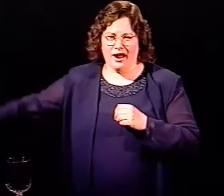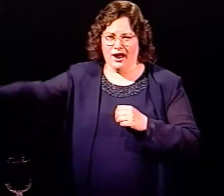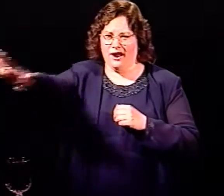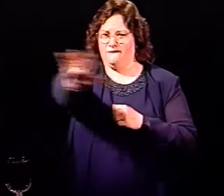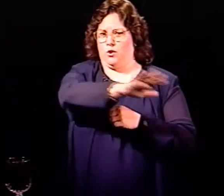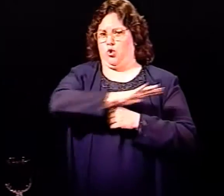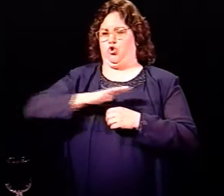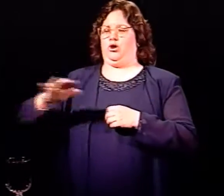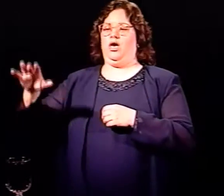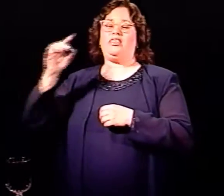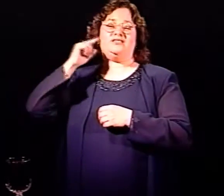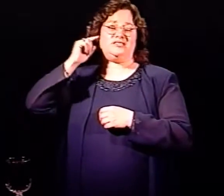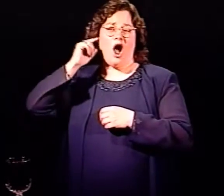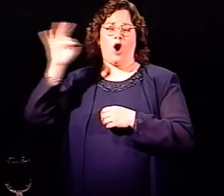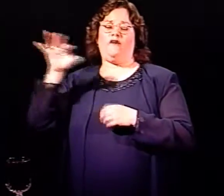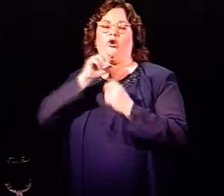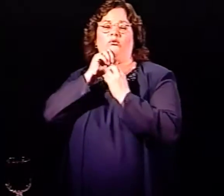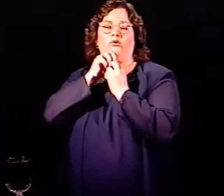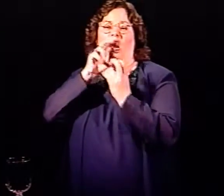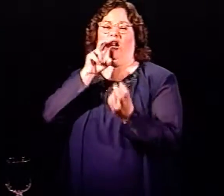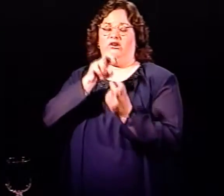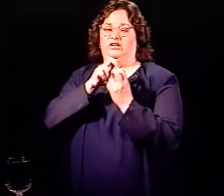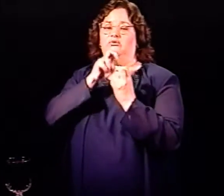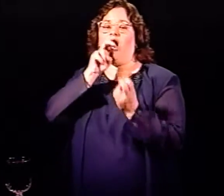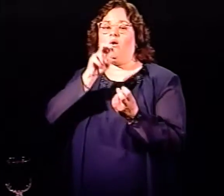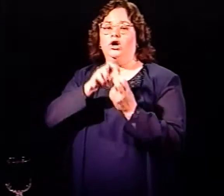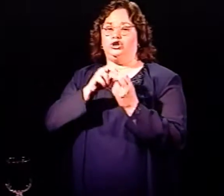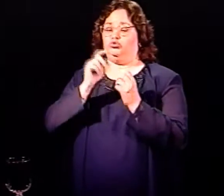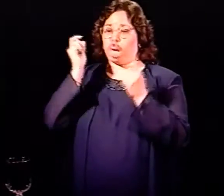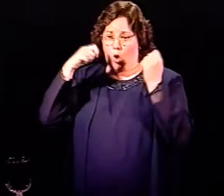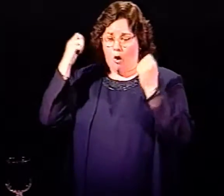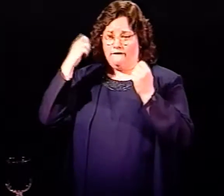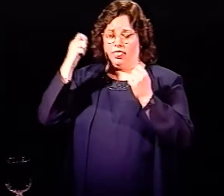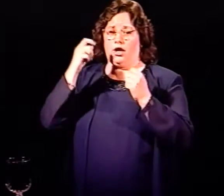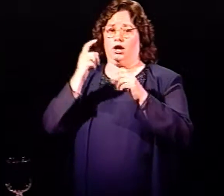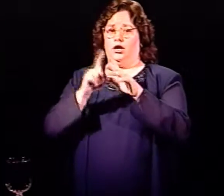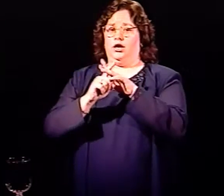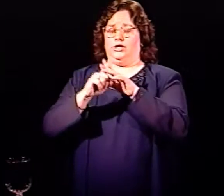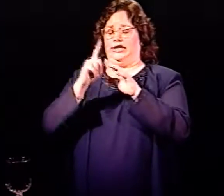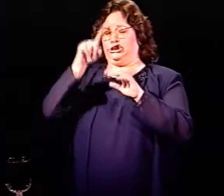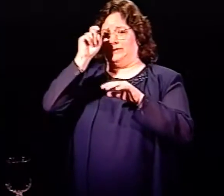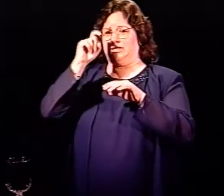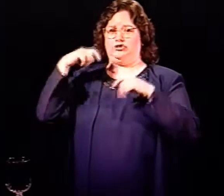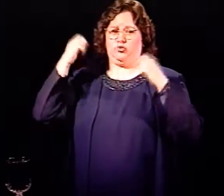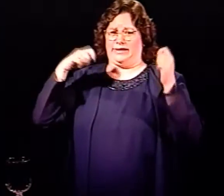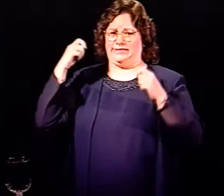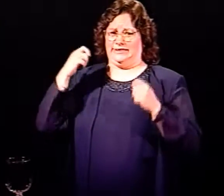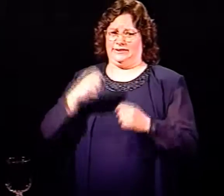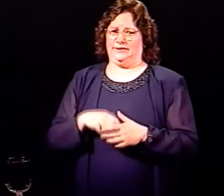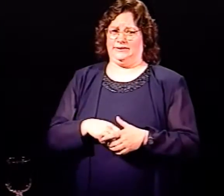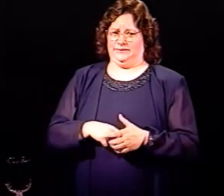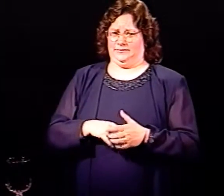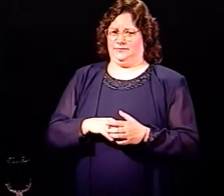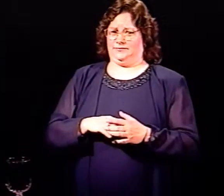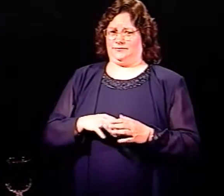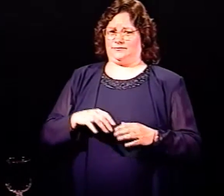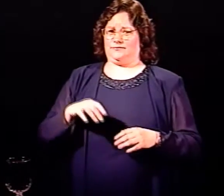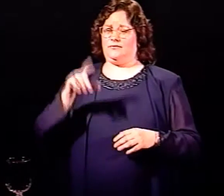floors. Slimy frogs were everywhere. The sound of their croaking drove the Egyptians crazy.